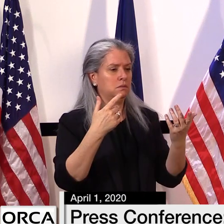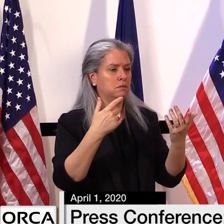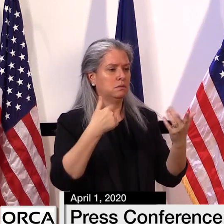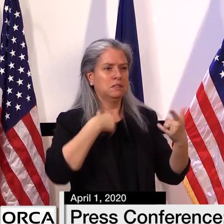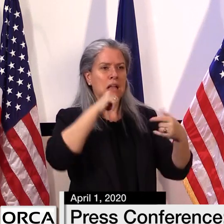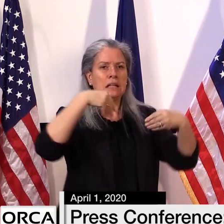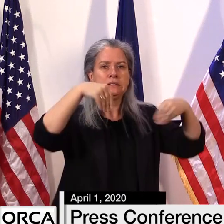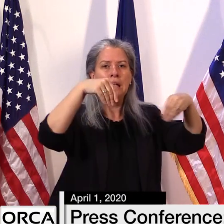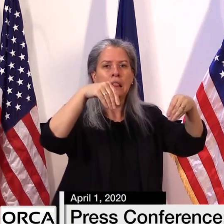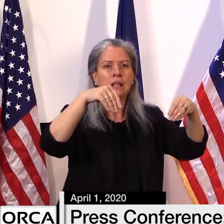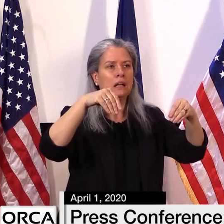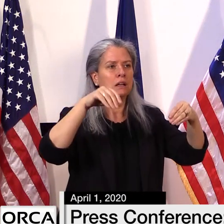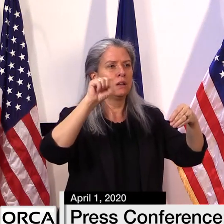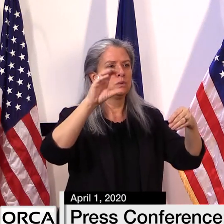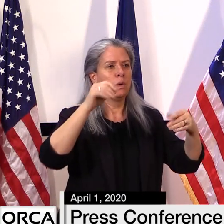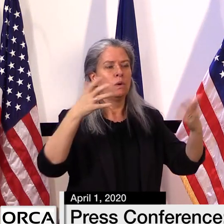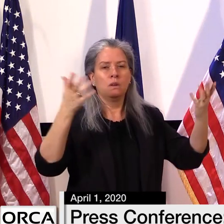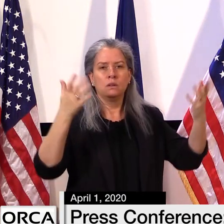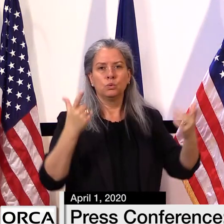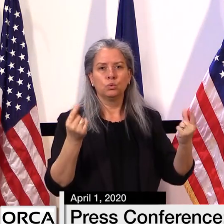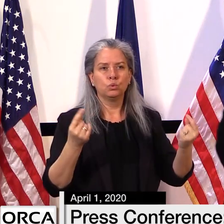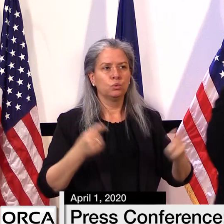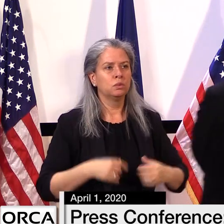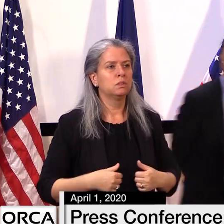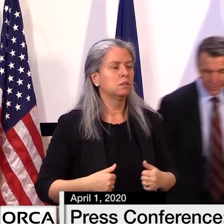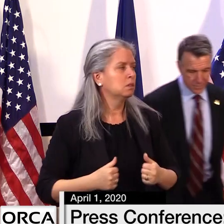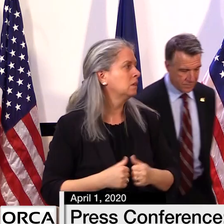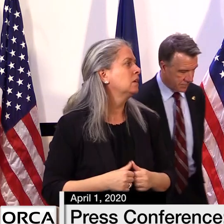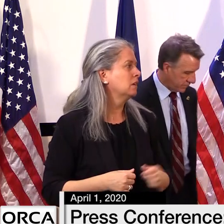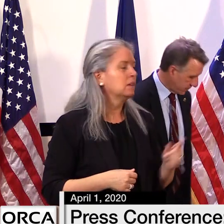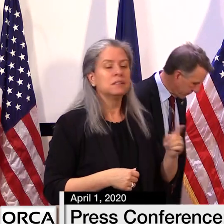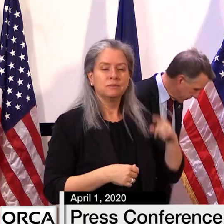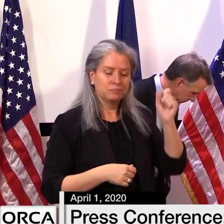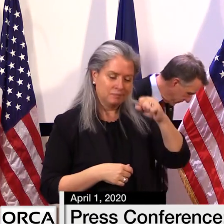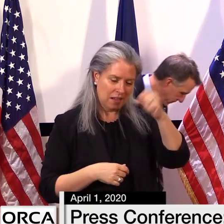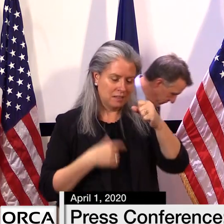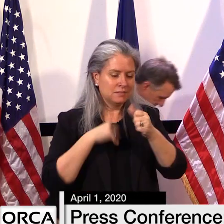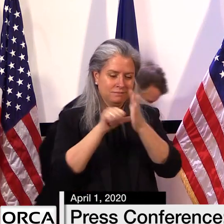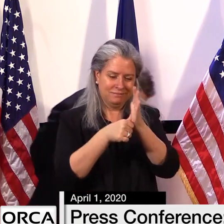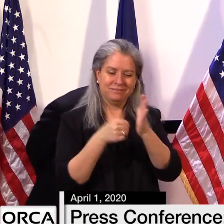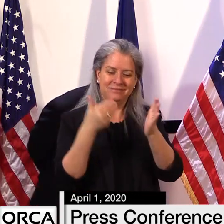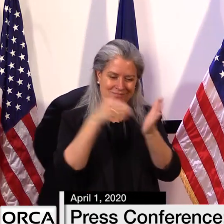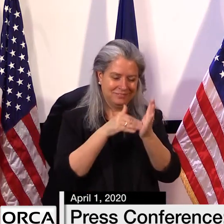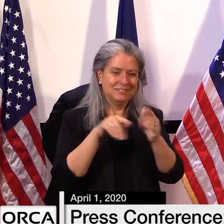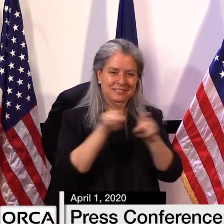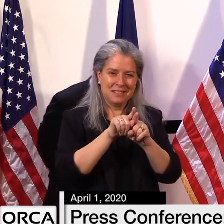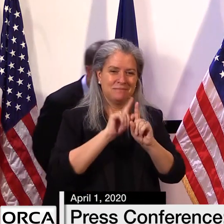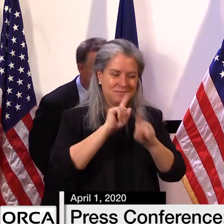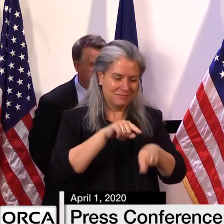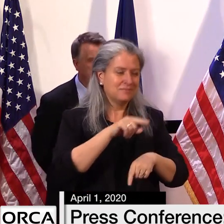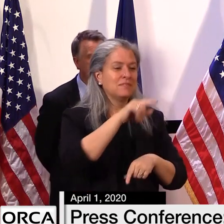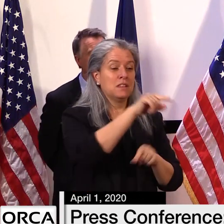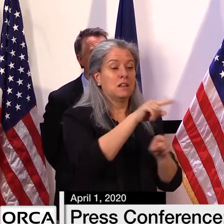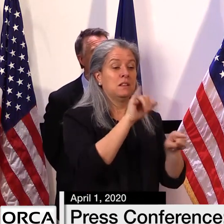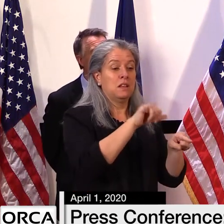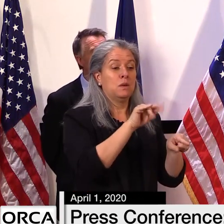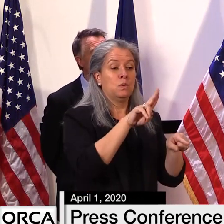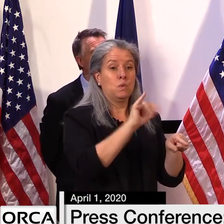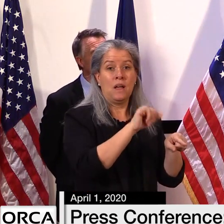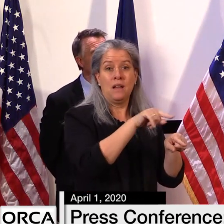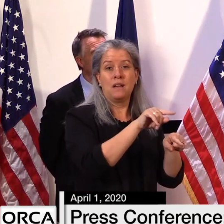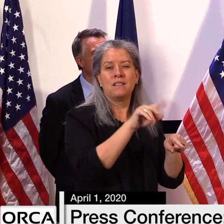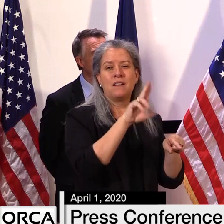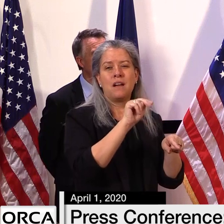they're not going to be technically unemployed? Yeah. Again, I would just repeat that, again, the UI program is designed for